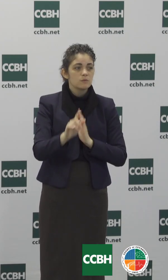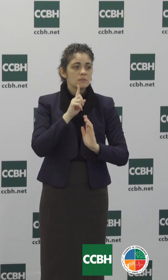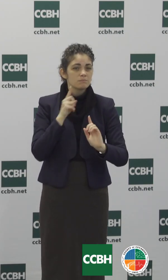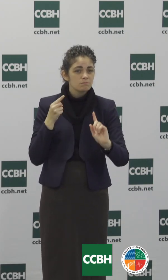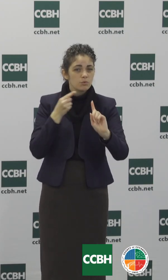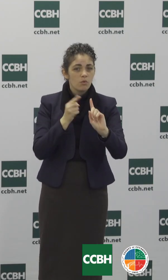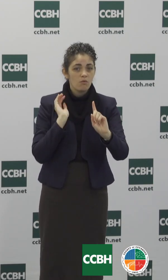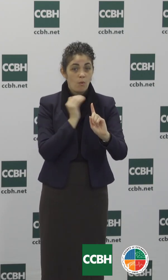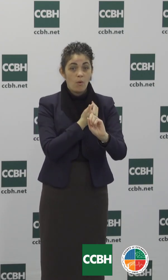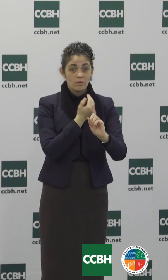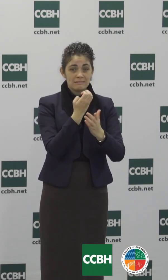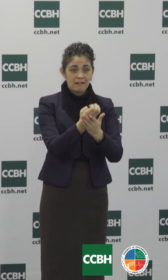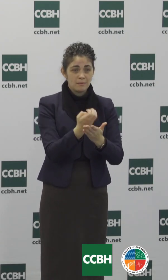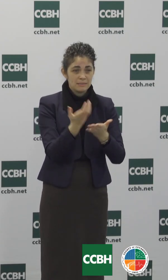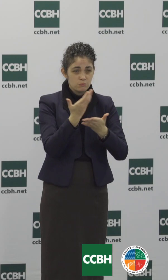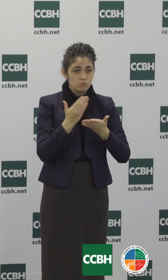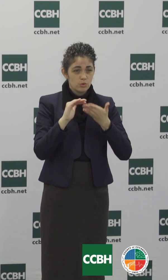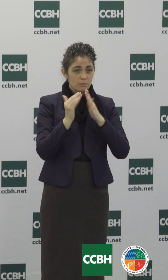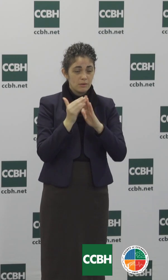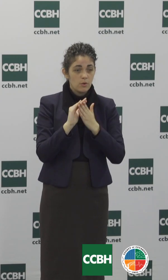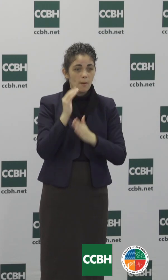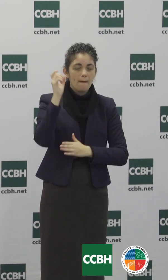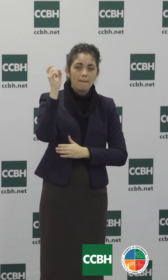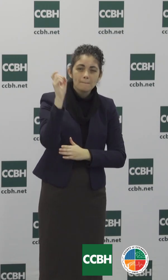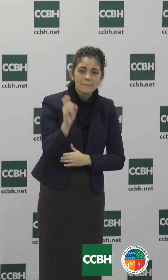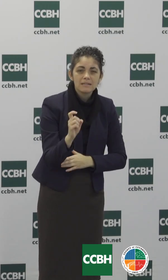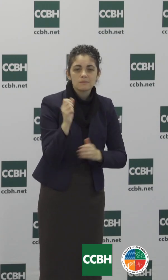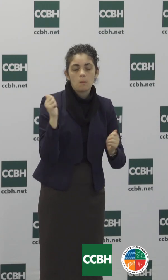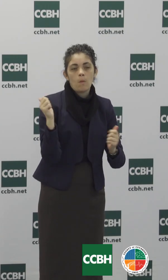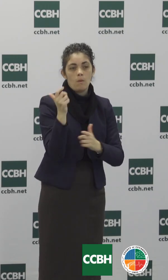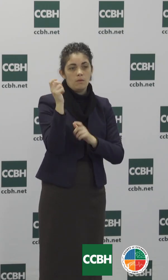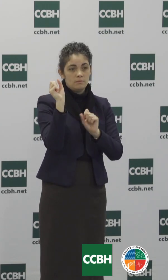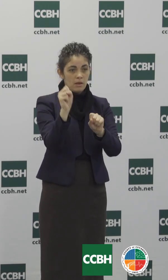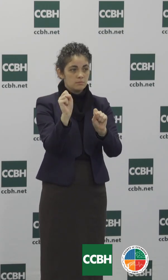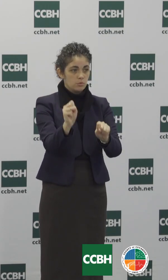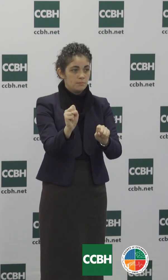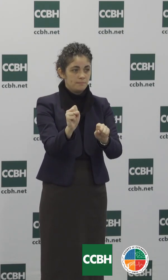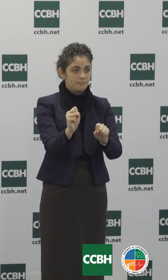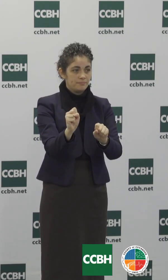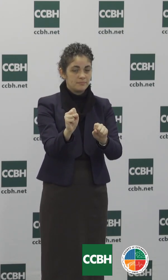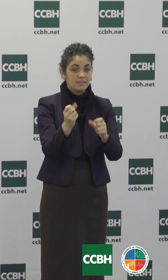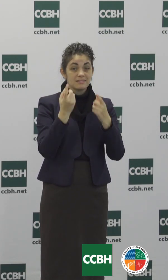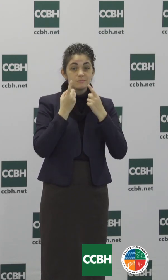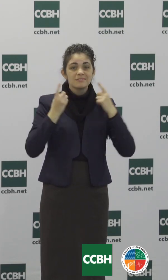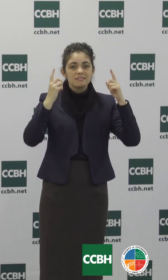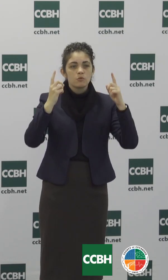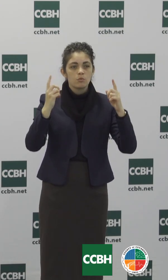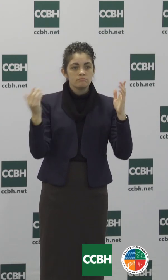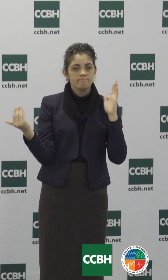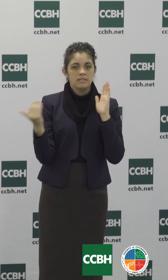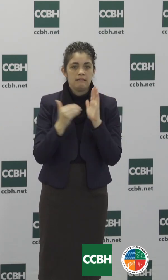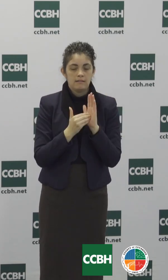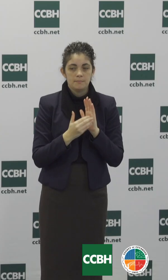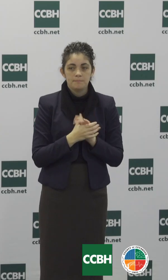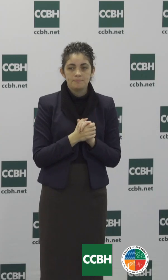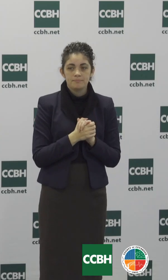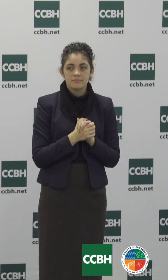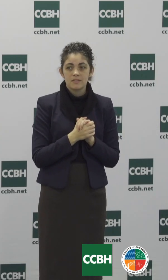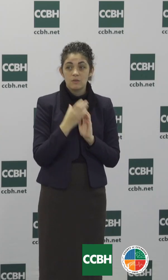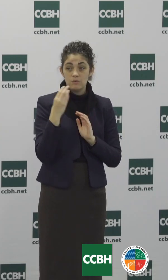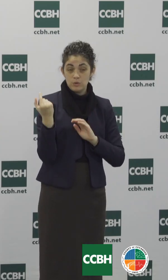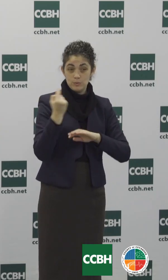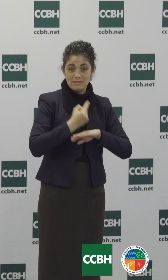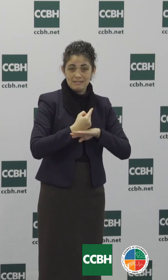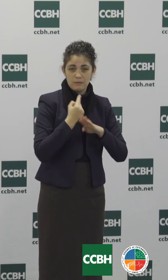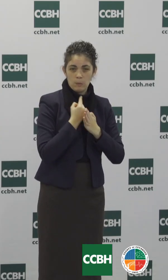our economy. We must do all that we can to help them survive. These next days